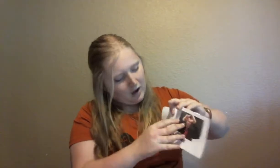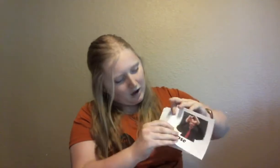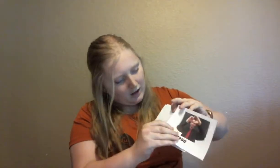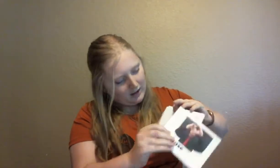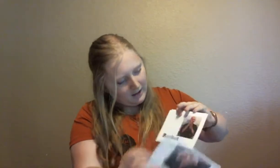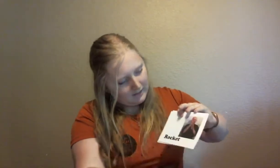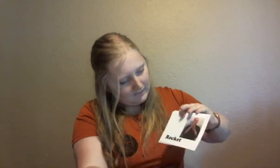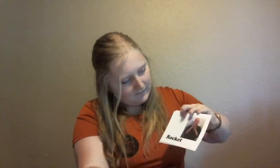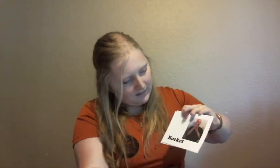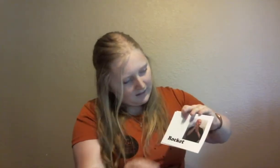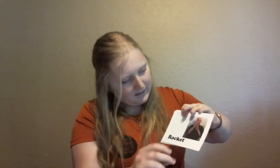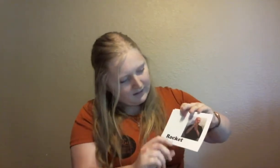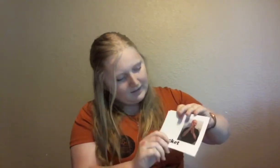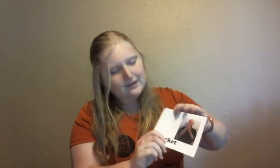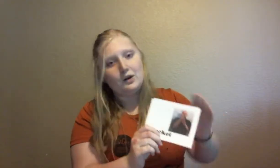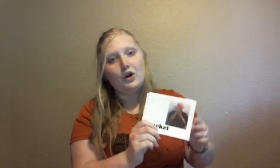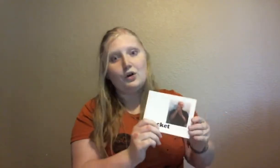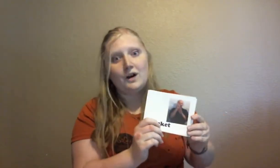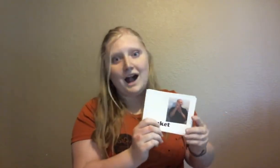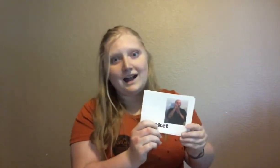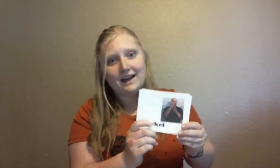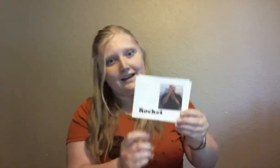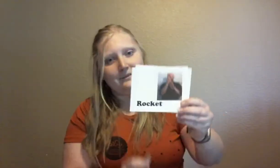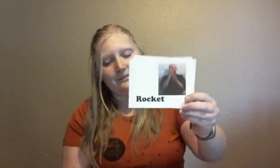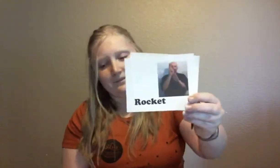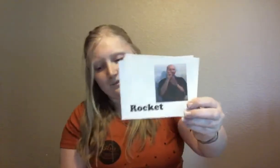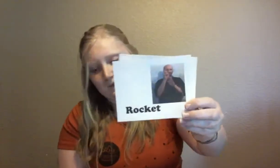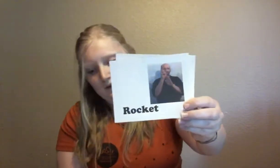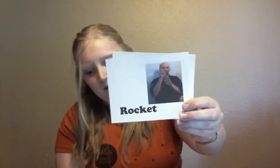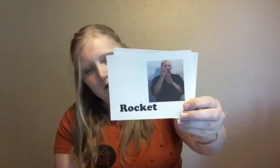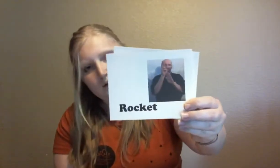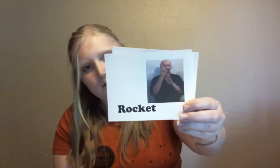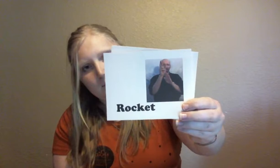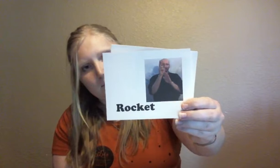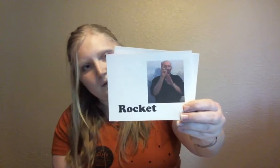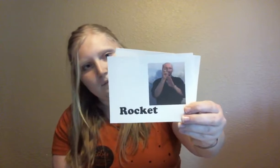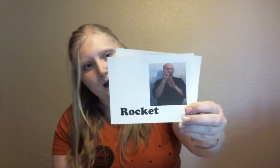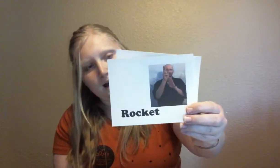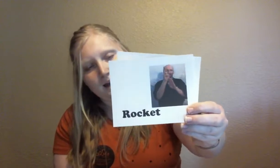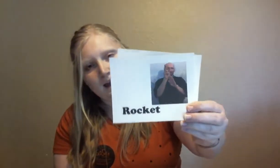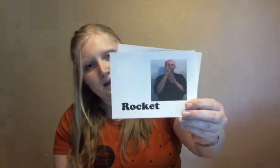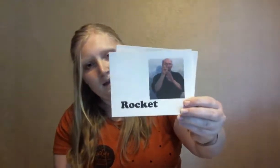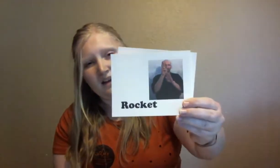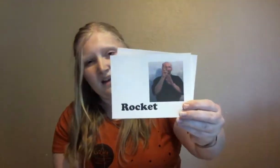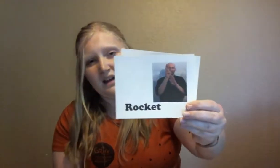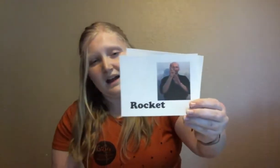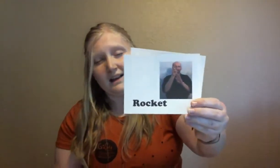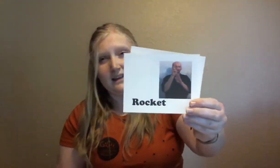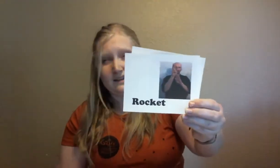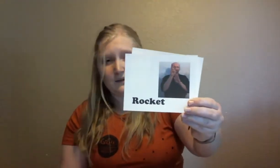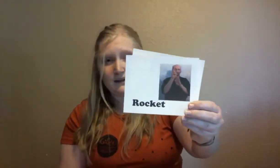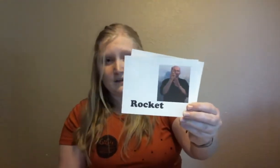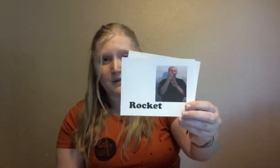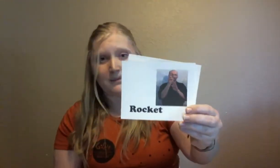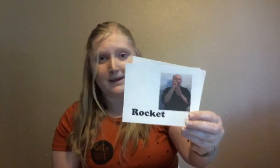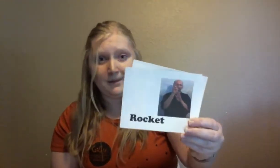Our next sign is a rocket. So for rocket, an easy way to